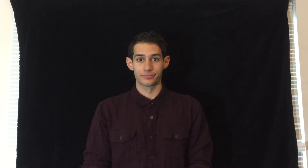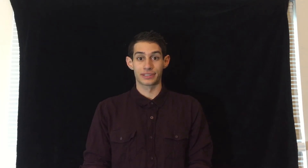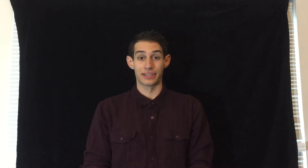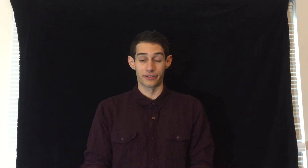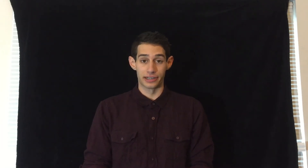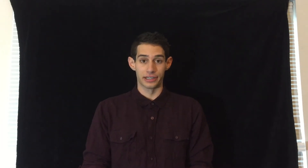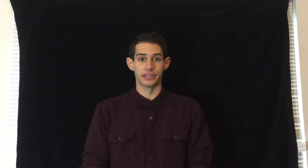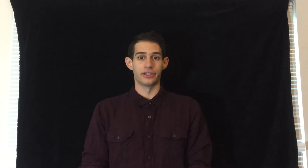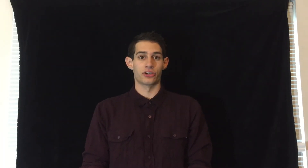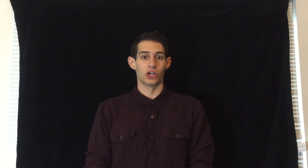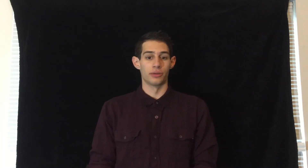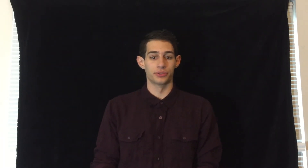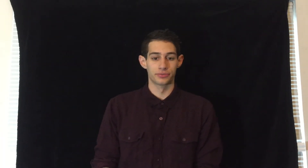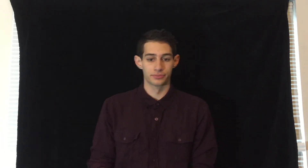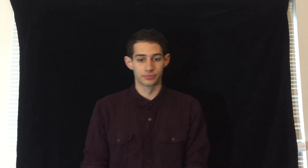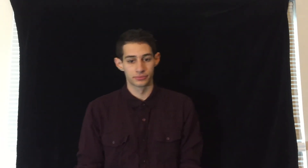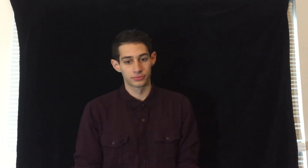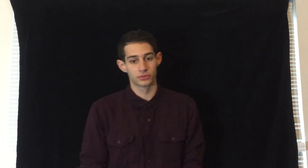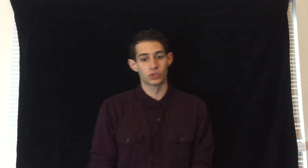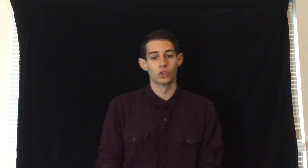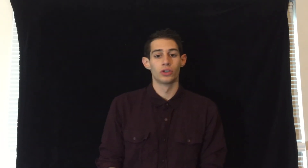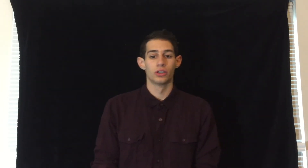Get ready, here it comes.